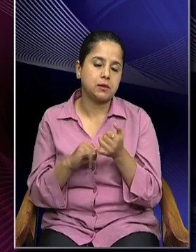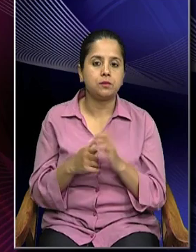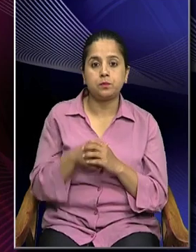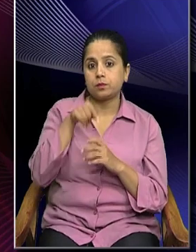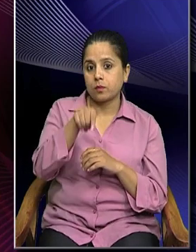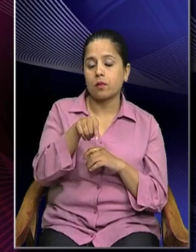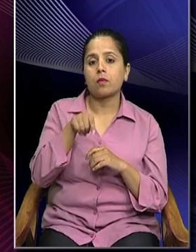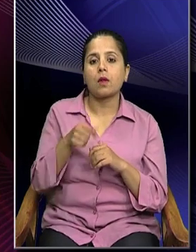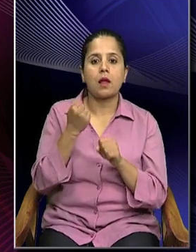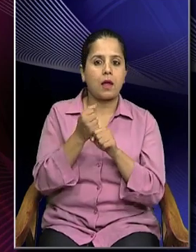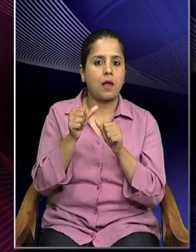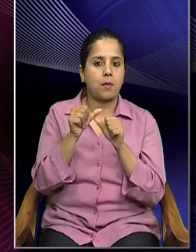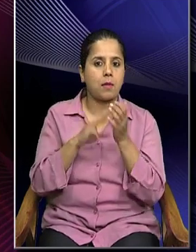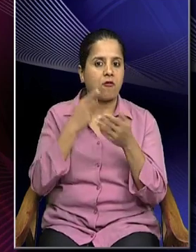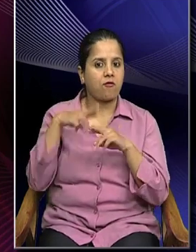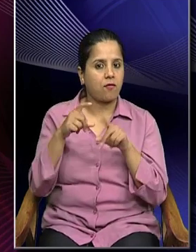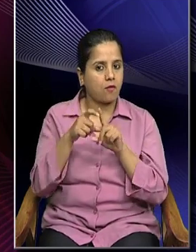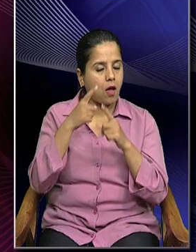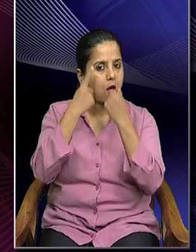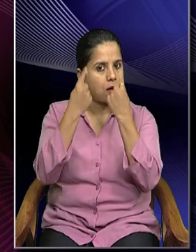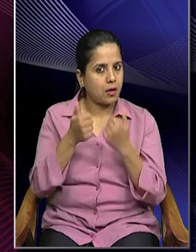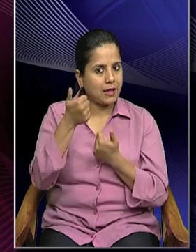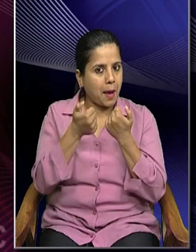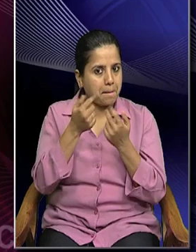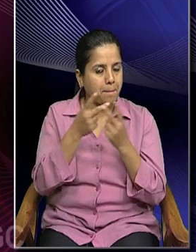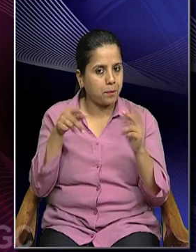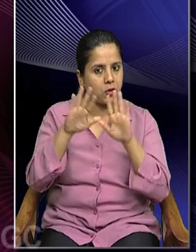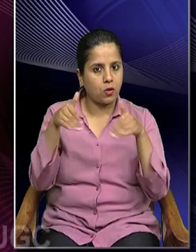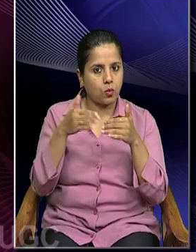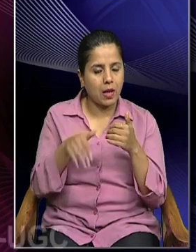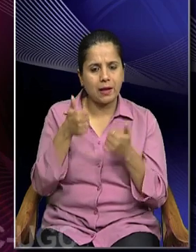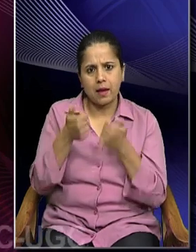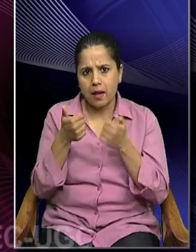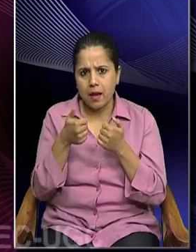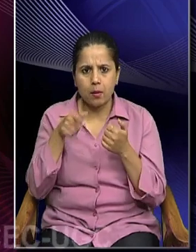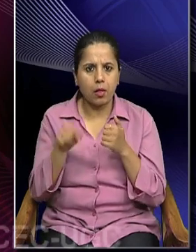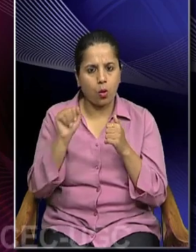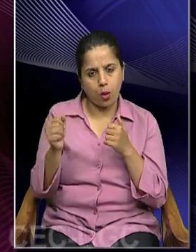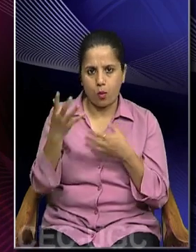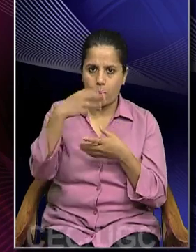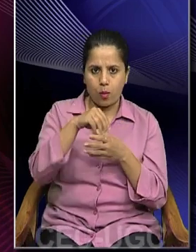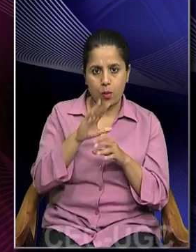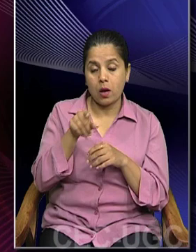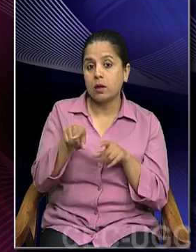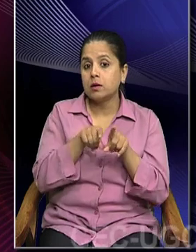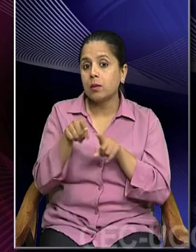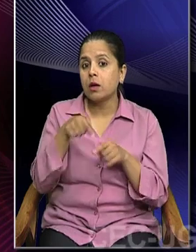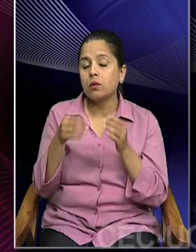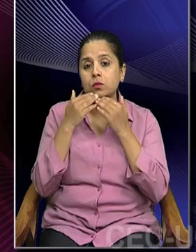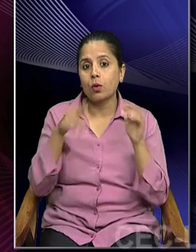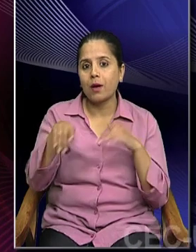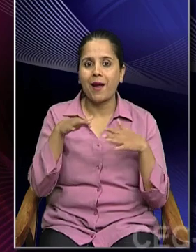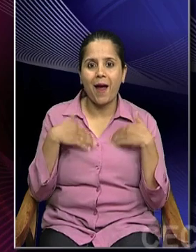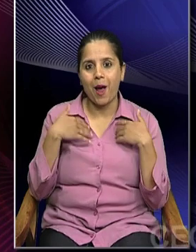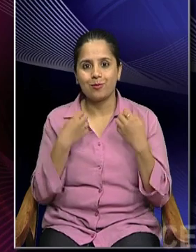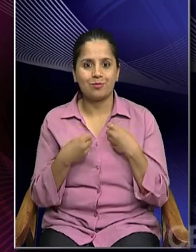There is a gamified assessment, in which there is an introduction of the game element, which also makes the students very